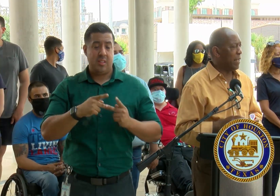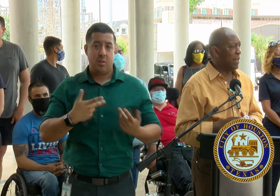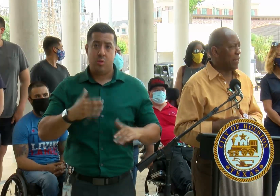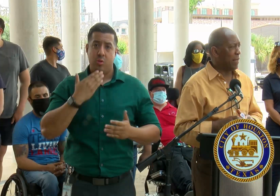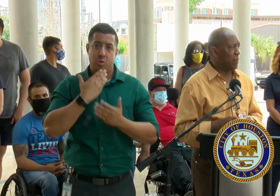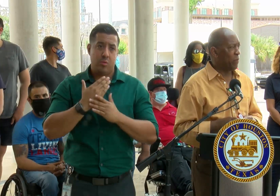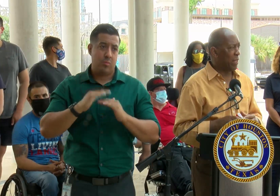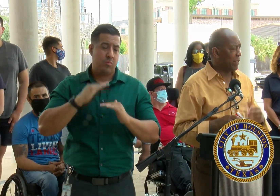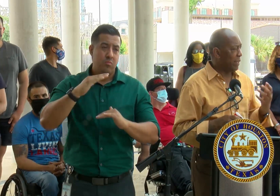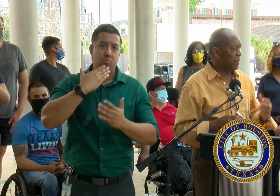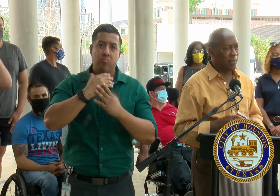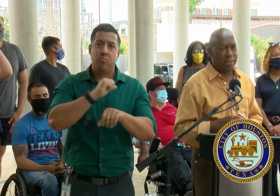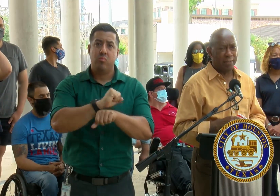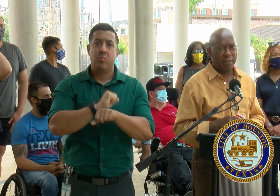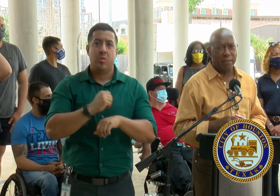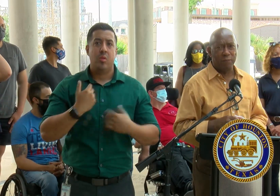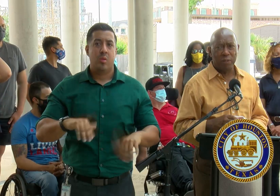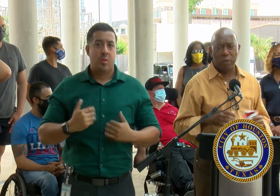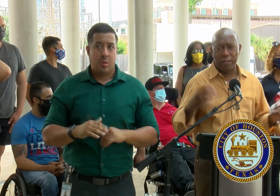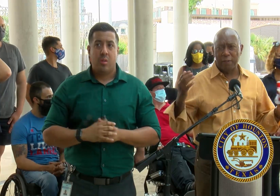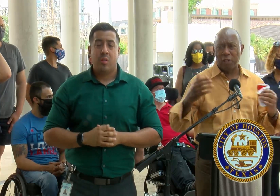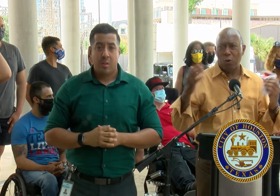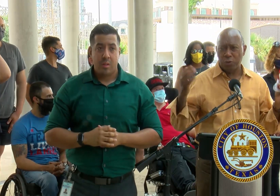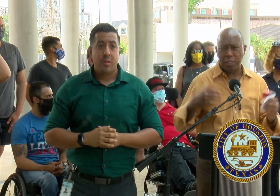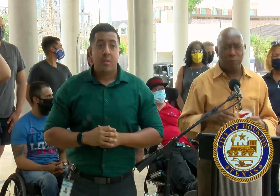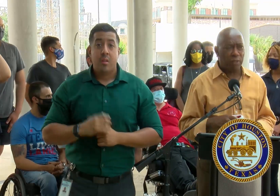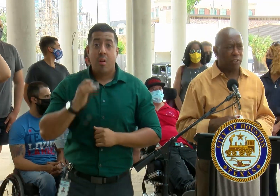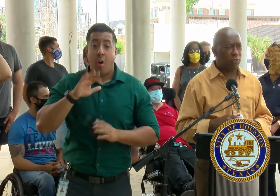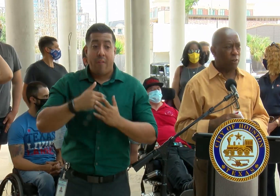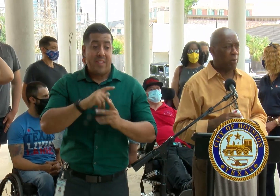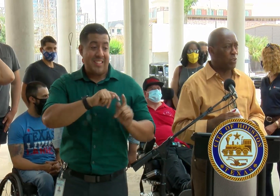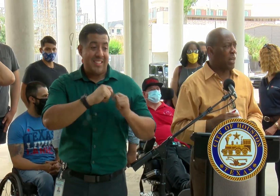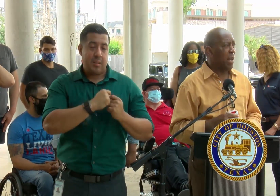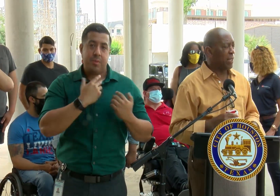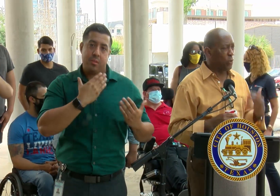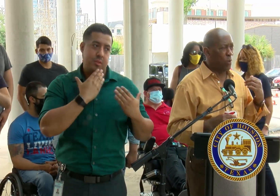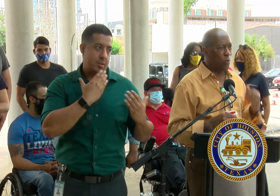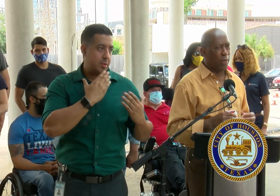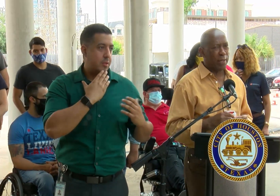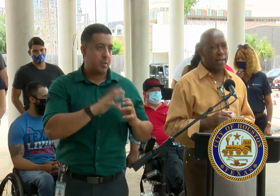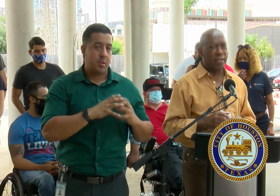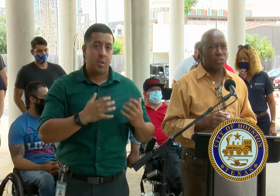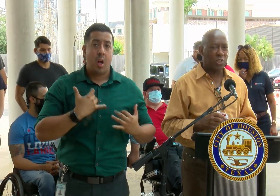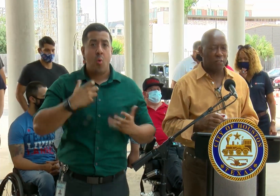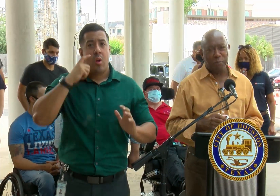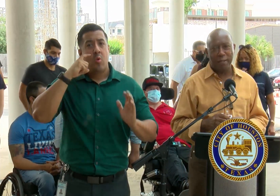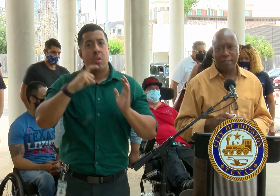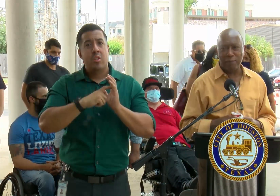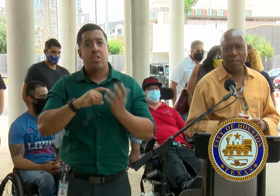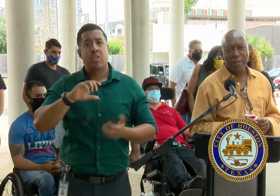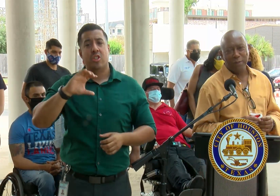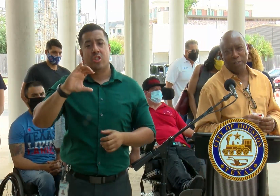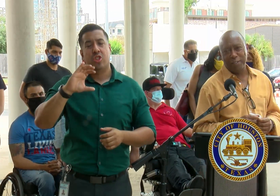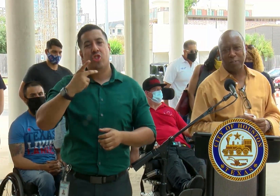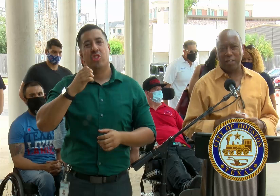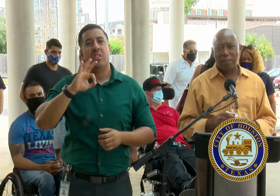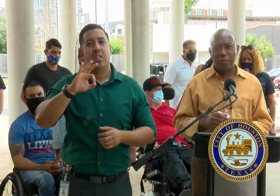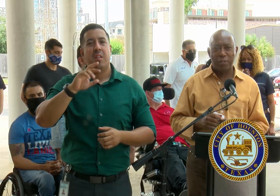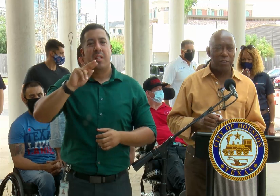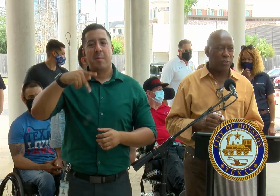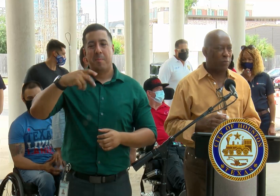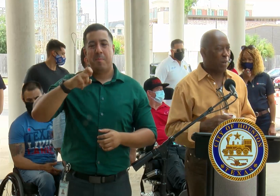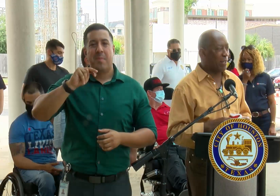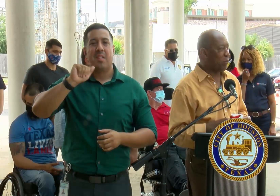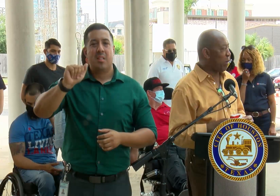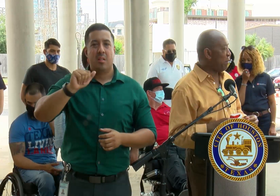site. And I can say, well, and the whole team, thank you so very much. I do want to recognize Chief Pena with